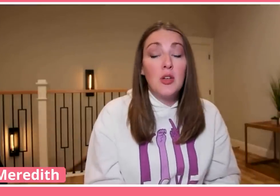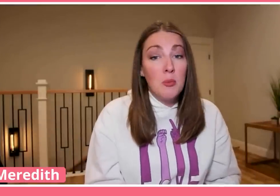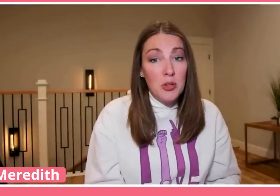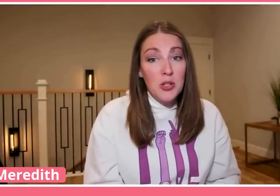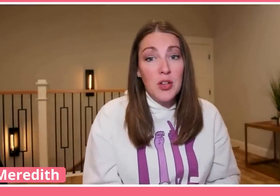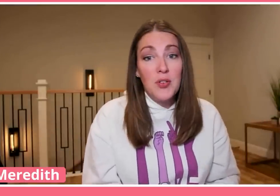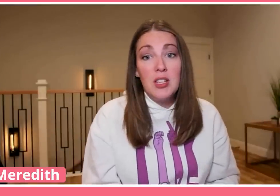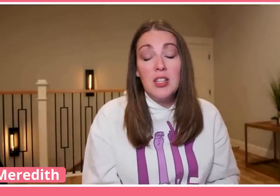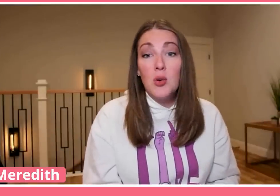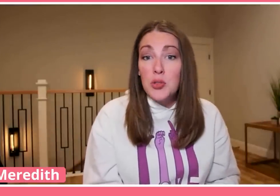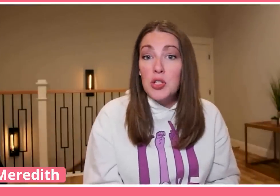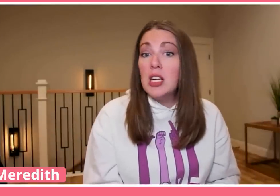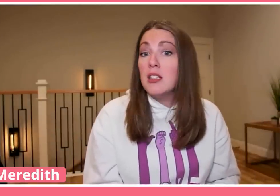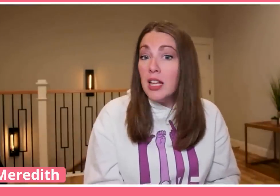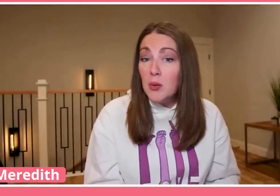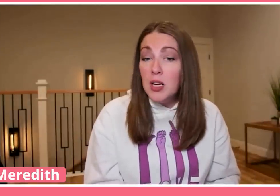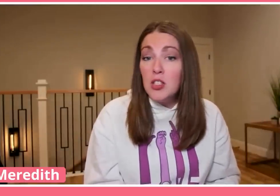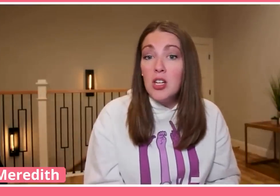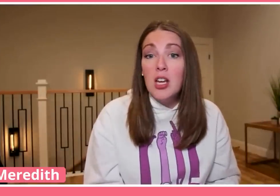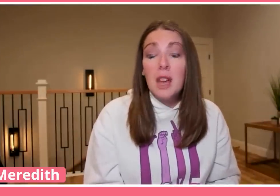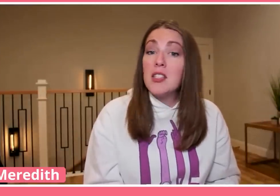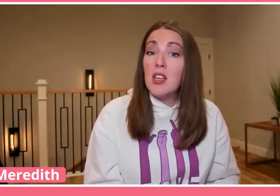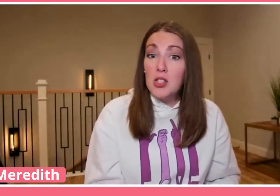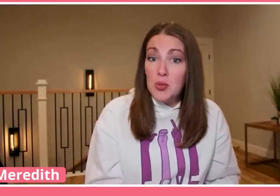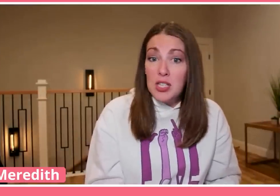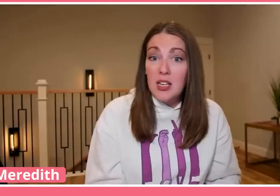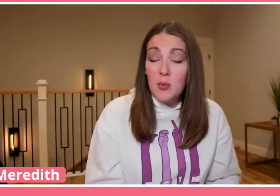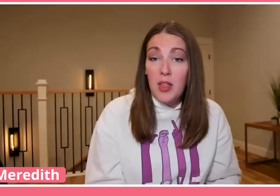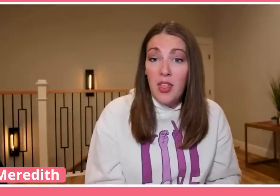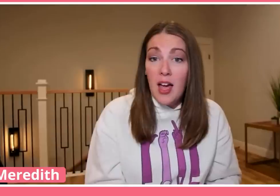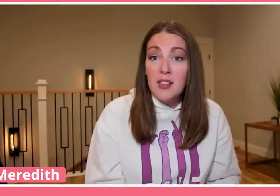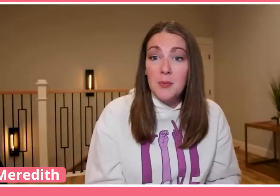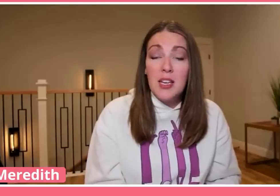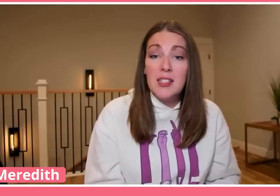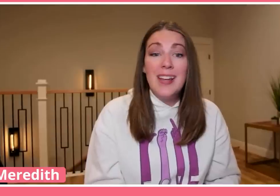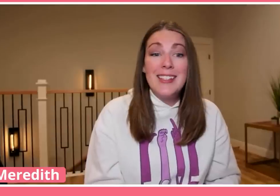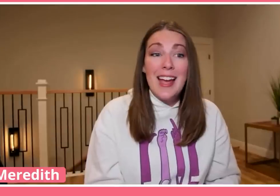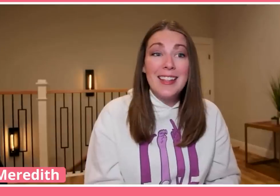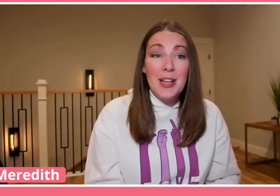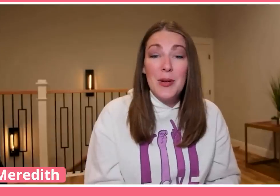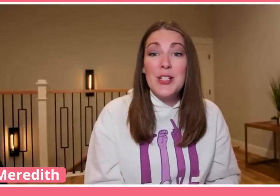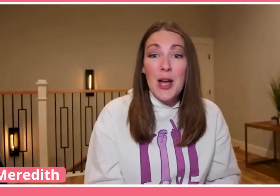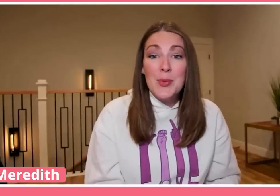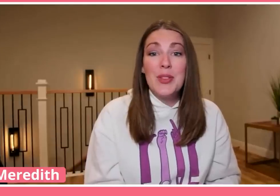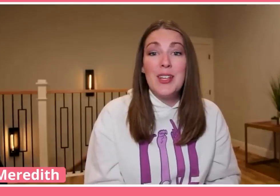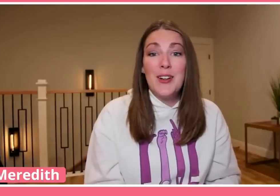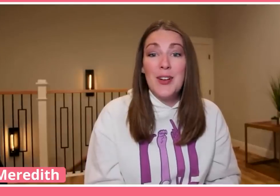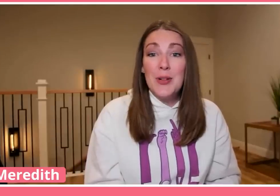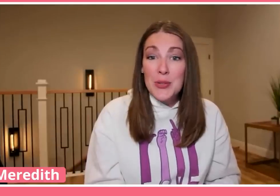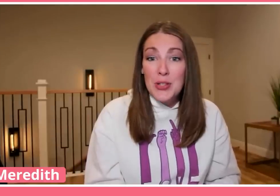you immerse yourself in the culture and the language that's associated with that. Because sign language comes with their culture,